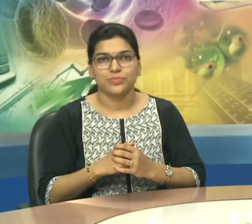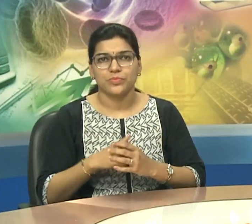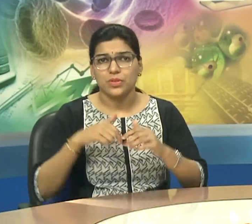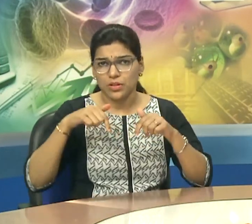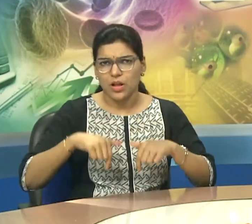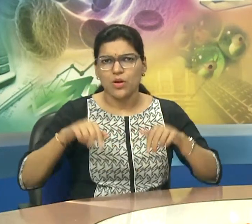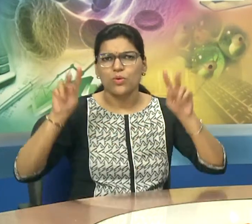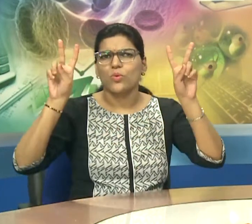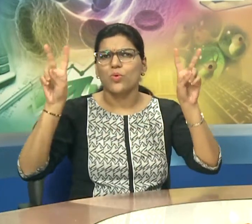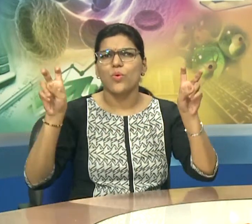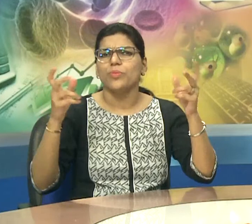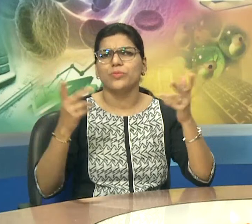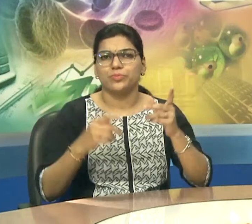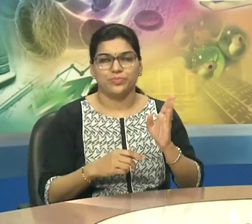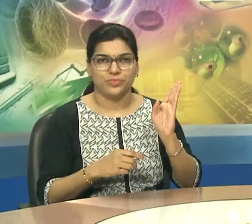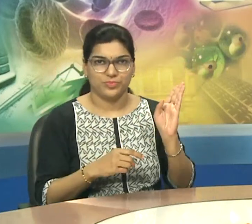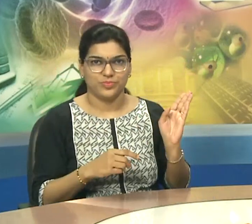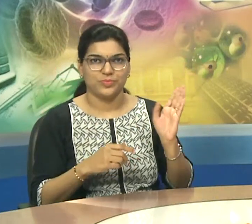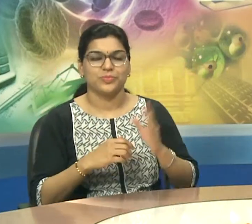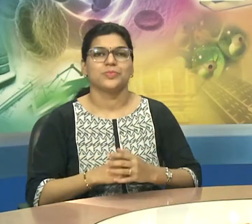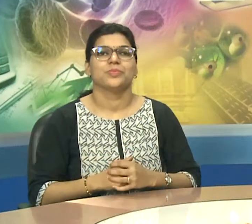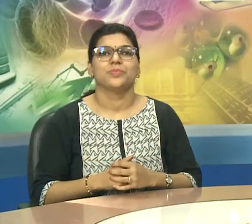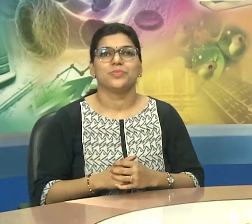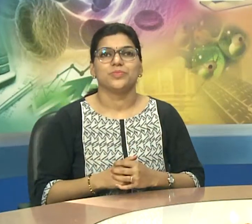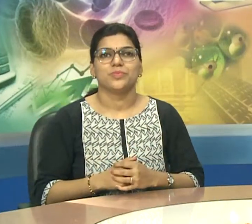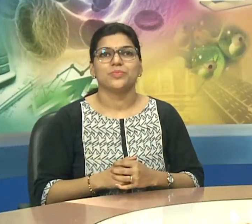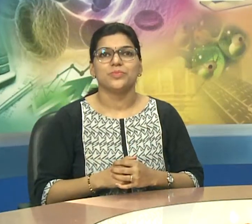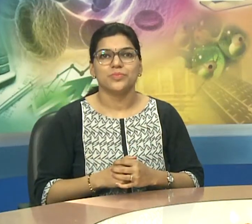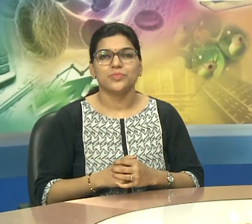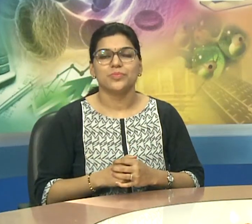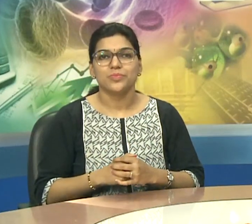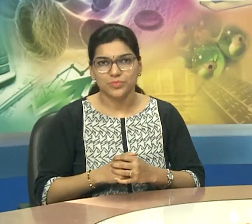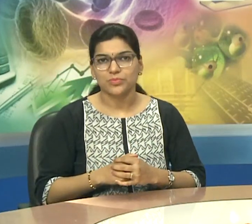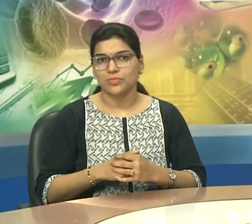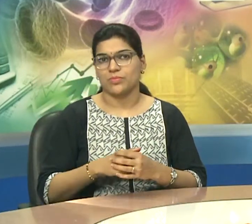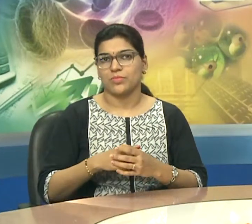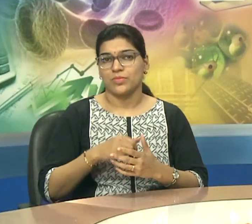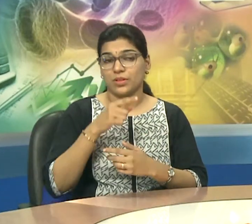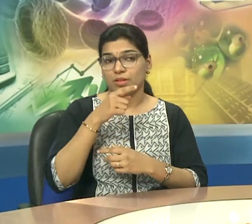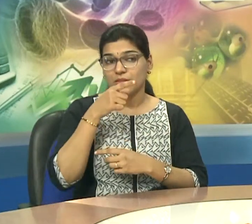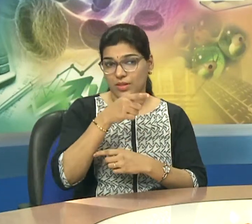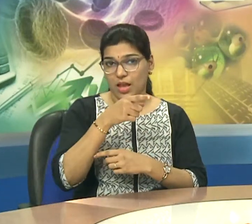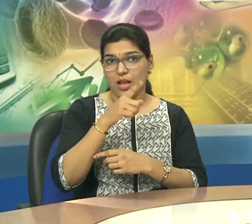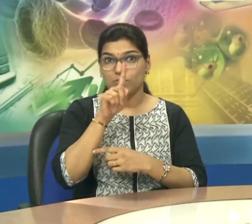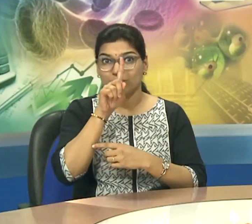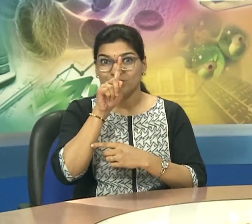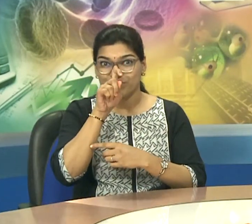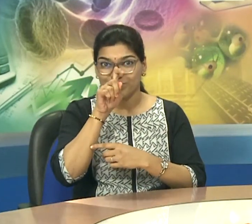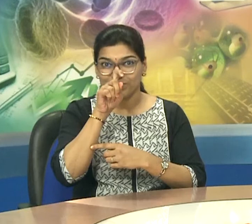27. Today's topic is the parrot who wouldn't talk.